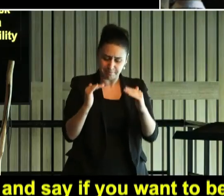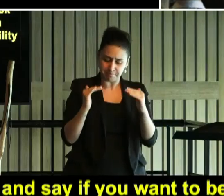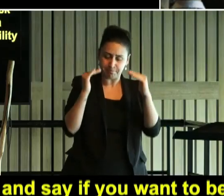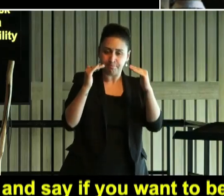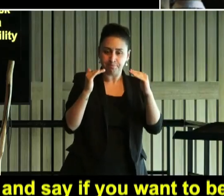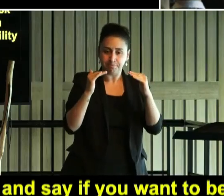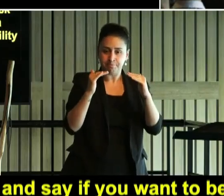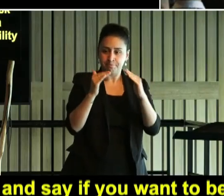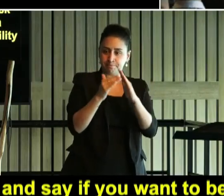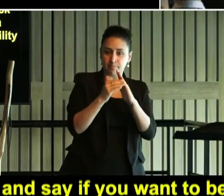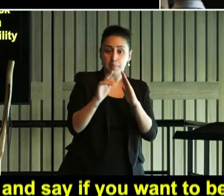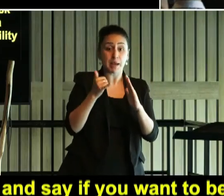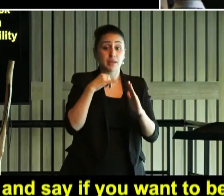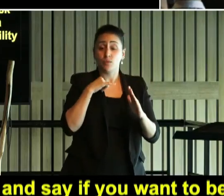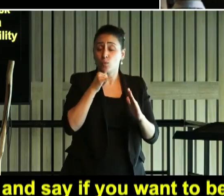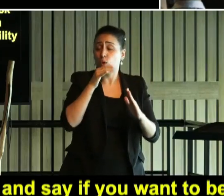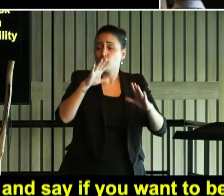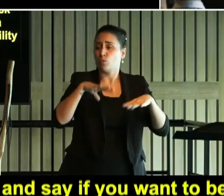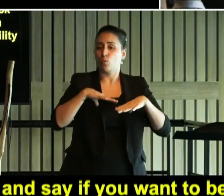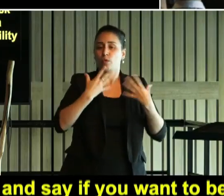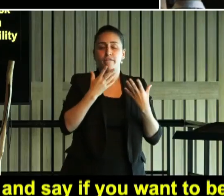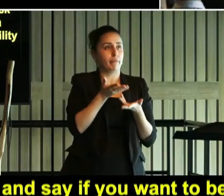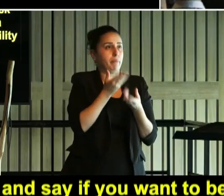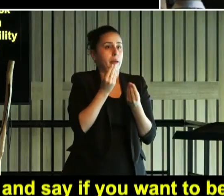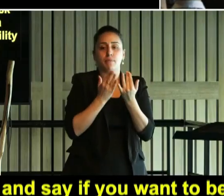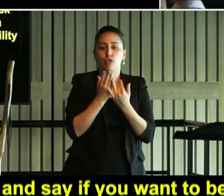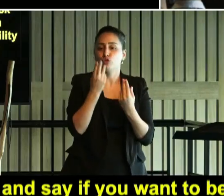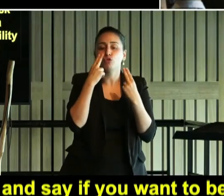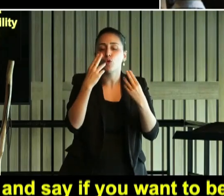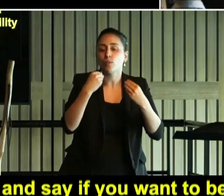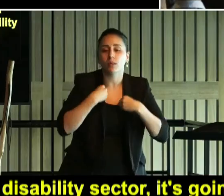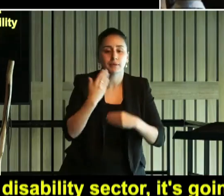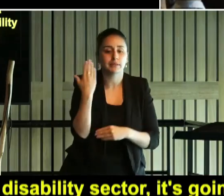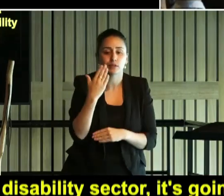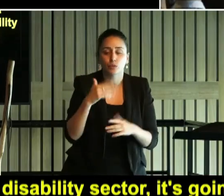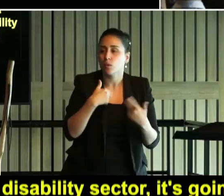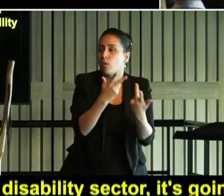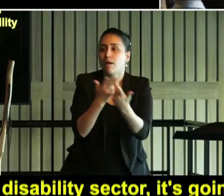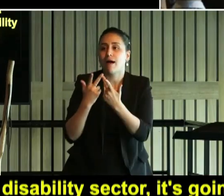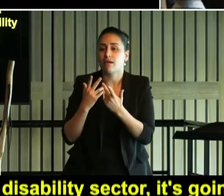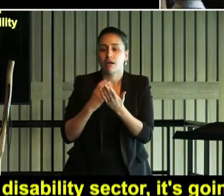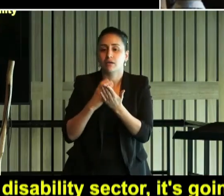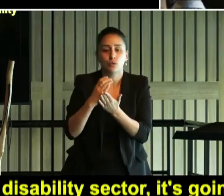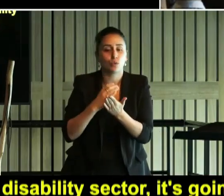acumen that you're not necessarily going to pick up at business school or somewhere else.